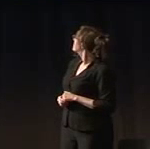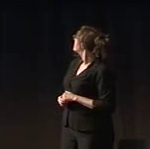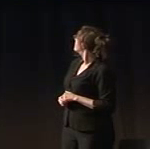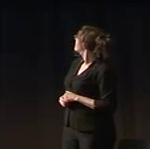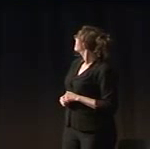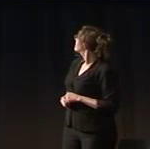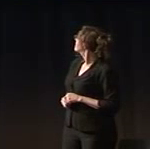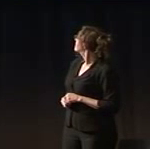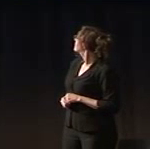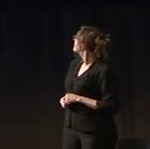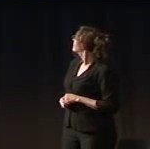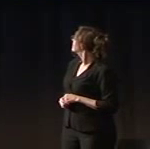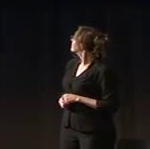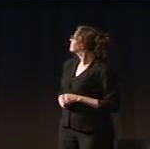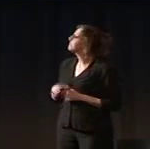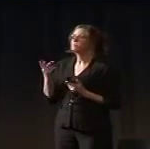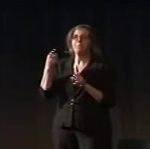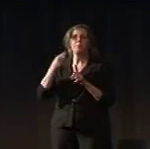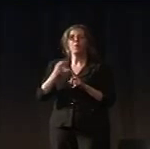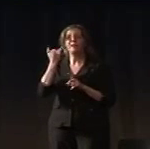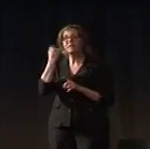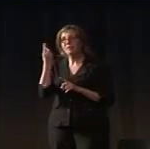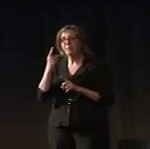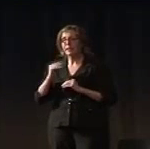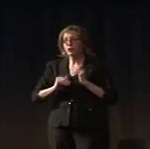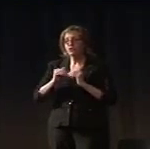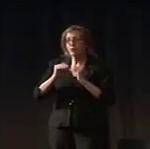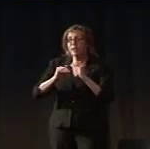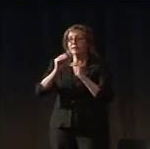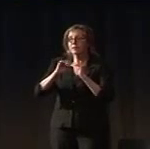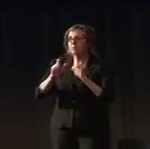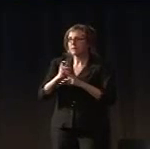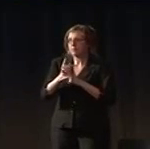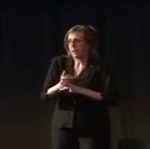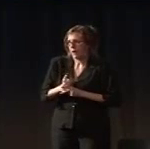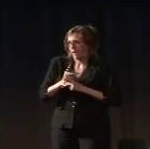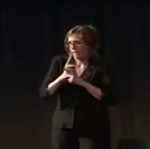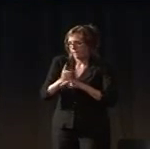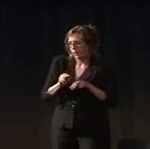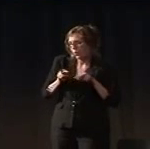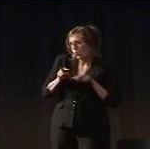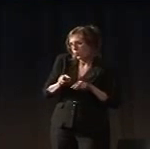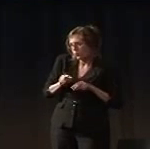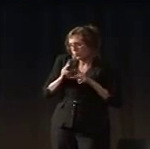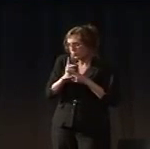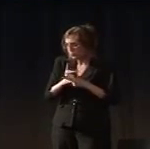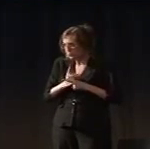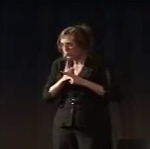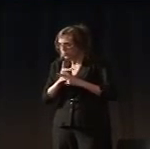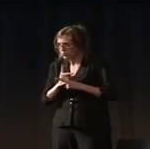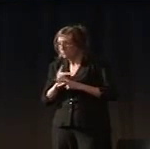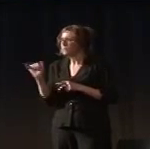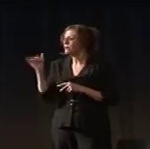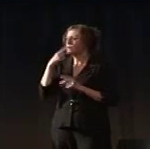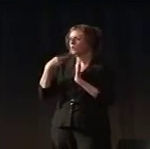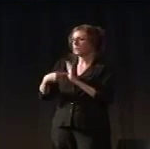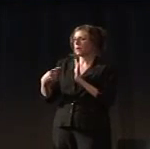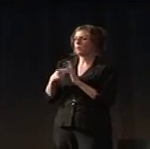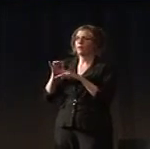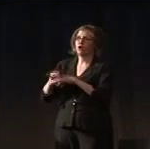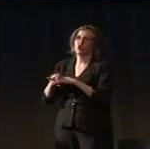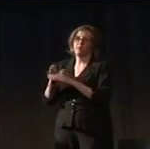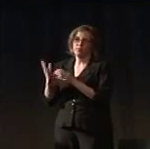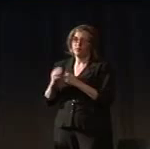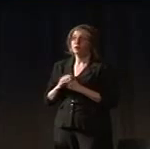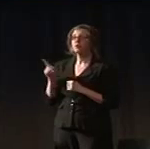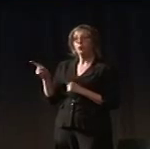it is fragile, and thus in great need of care and caution, much like, for example, the earth and our place within it." So he